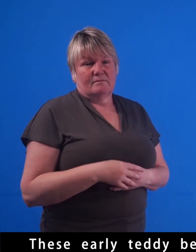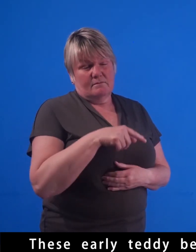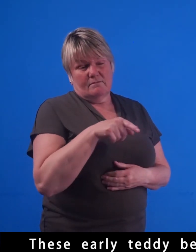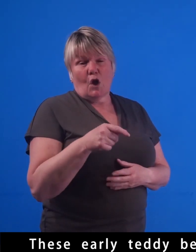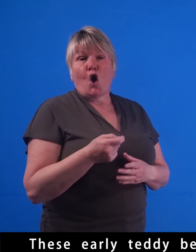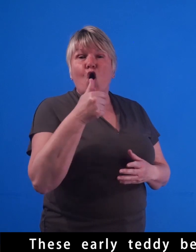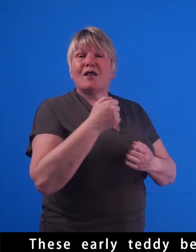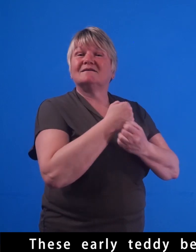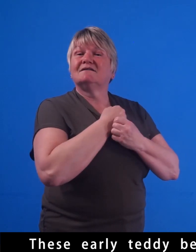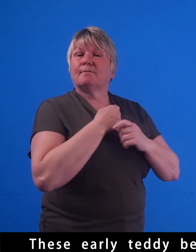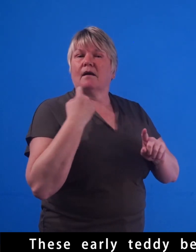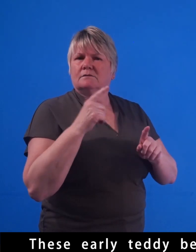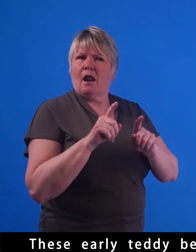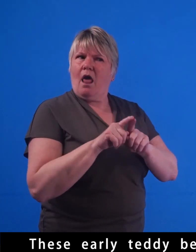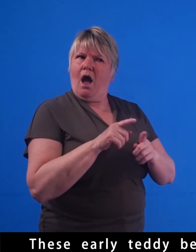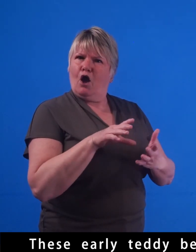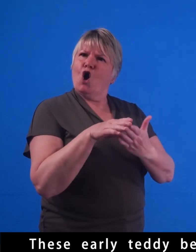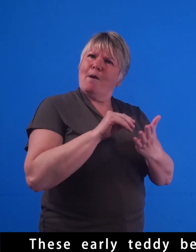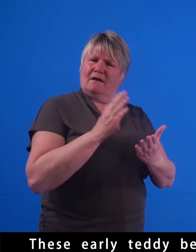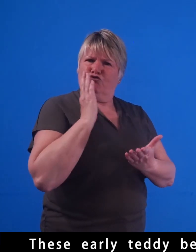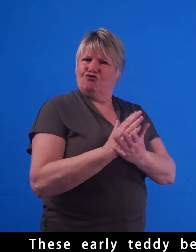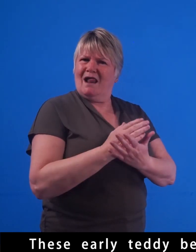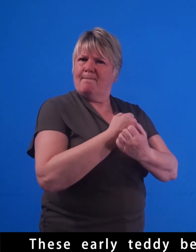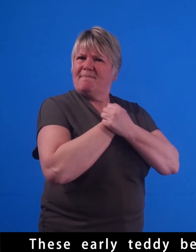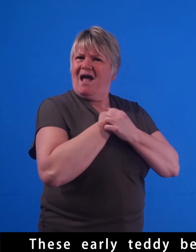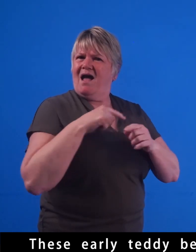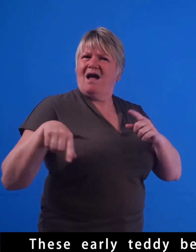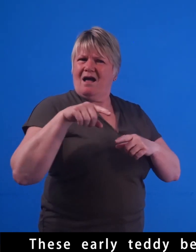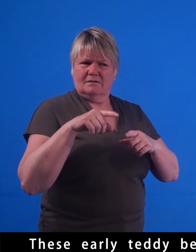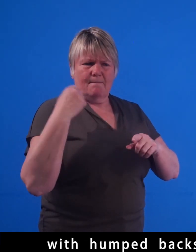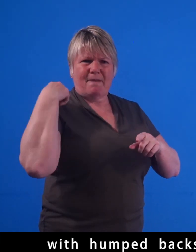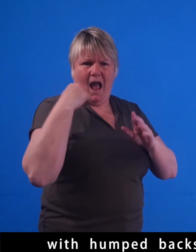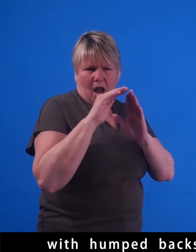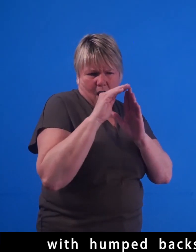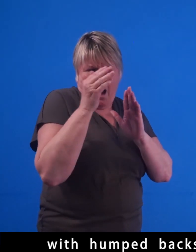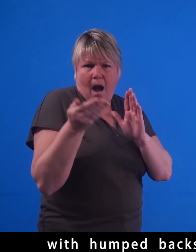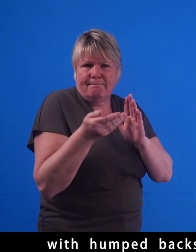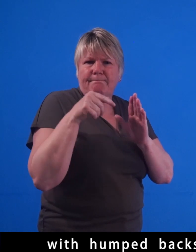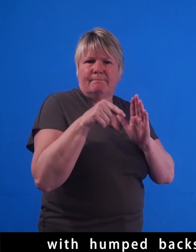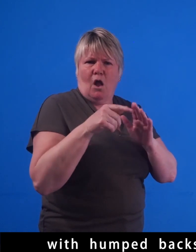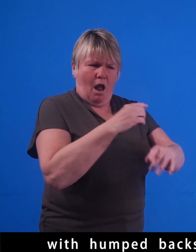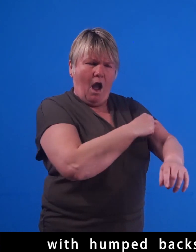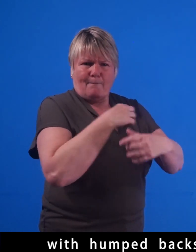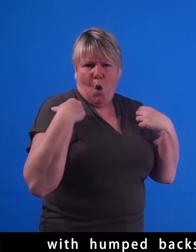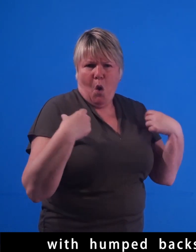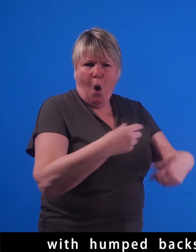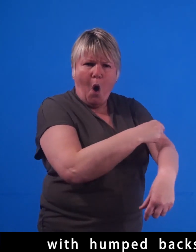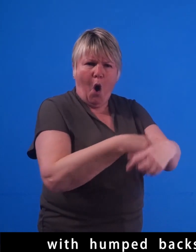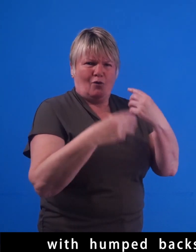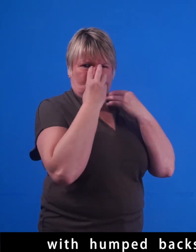These early teddy bears were more like real bears, with humped backs and long arms and